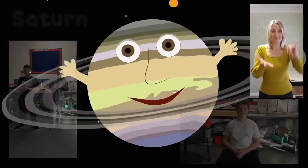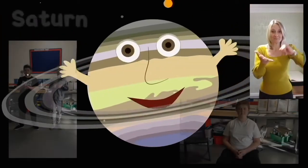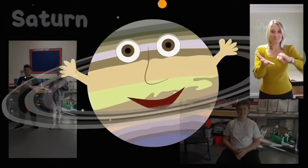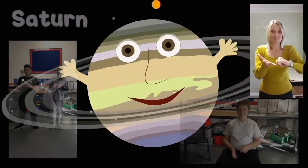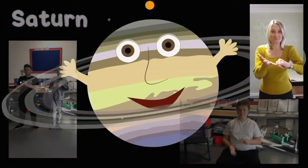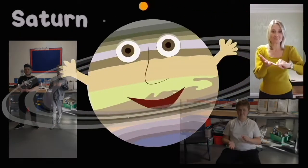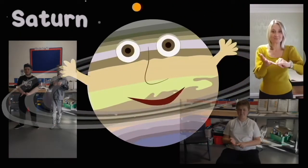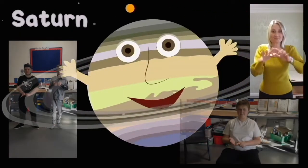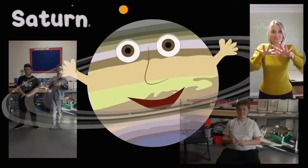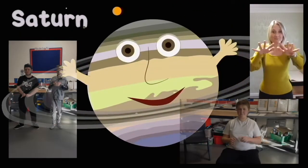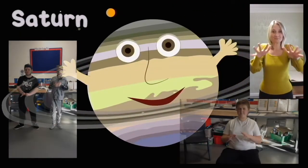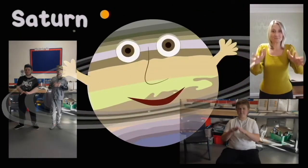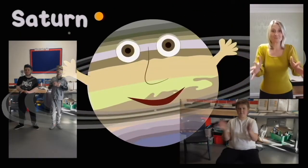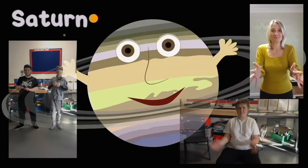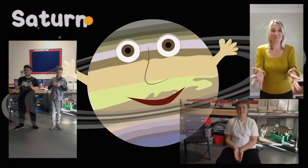I am Saturn.